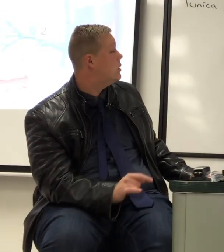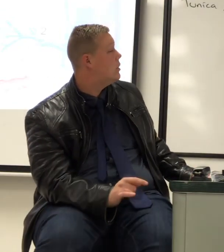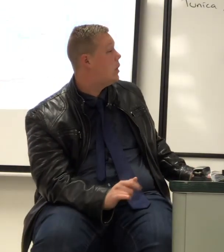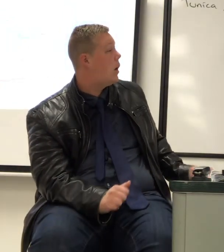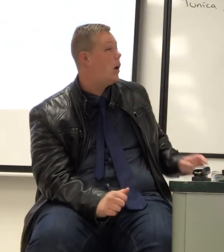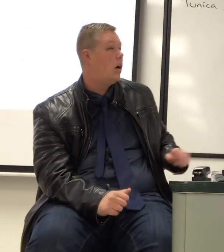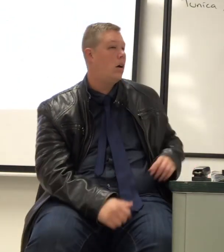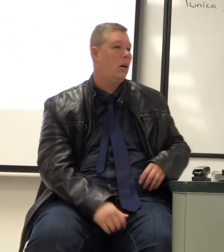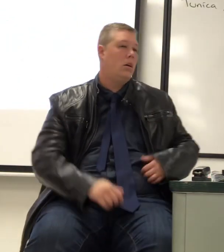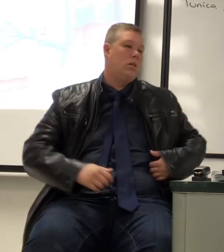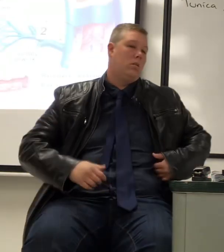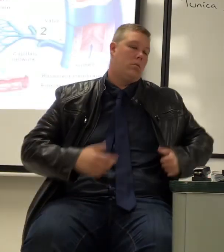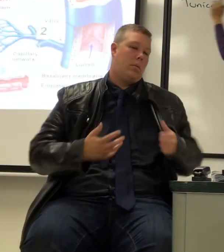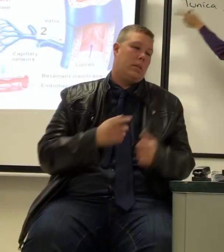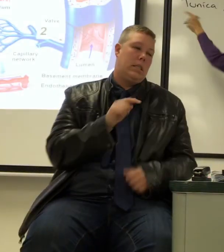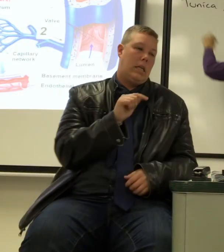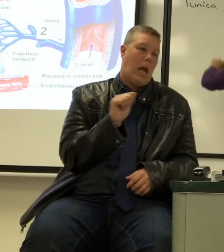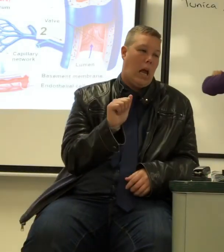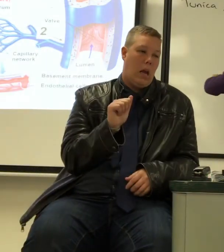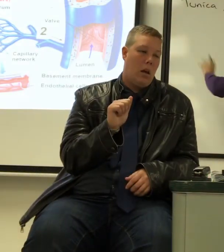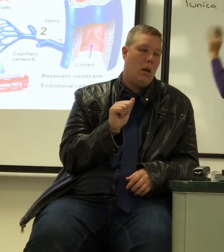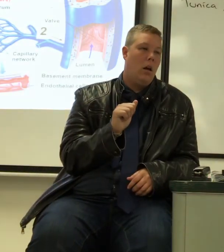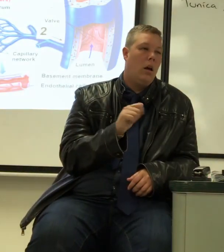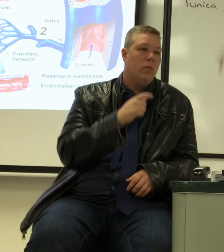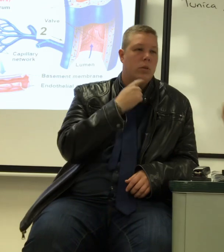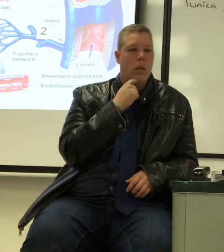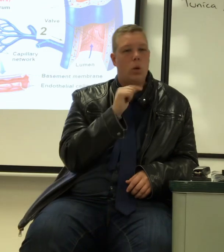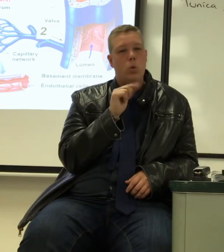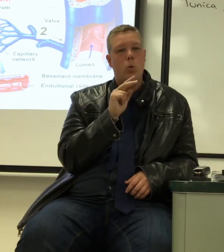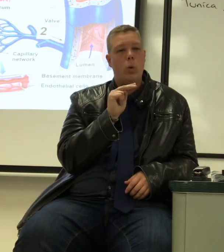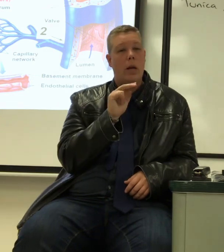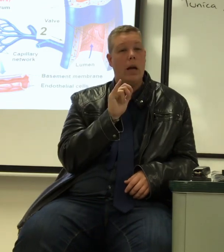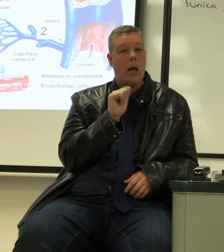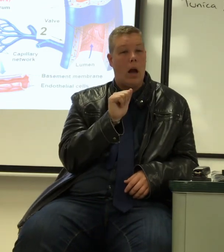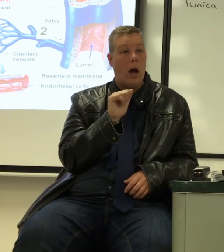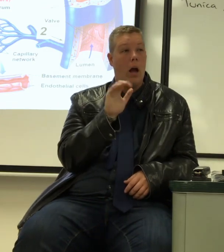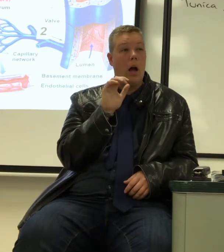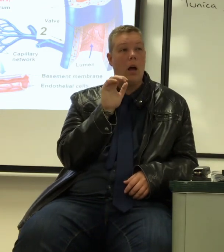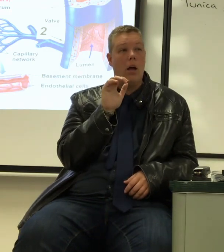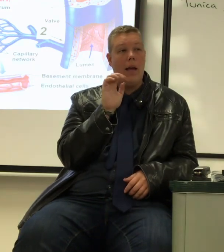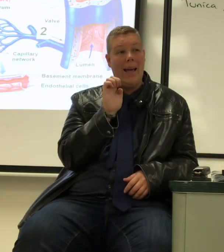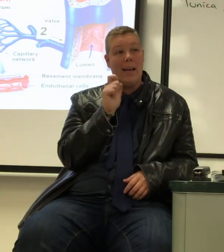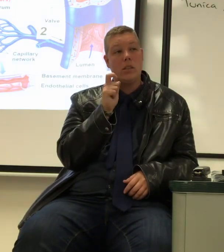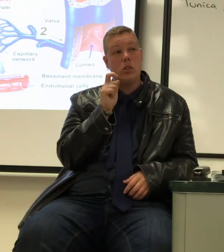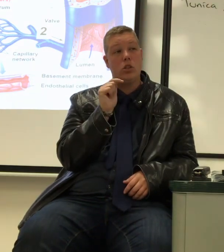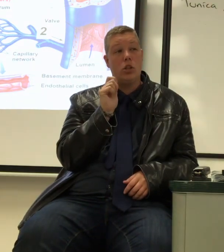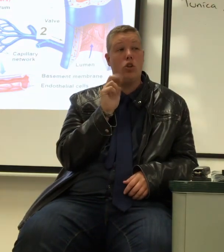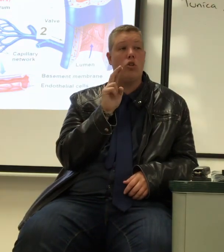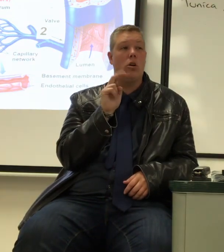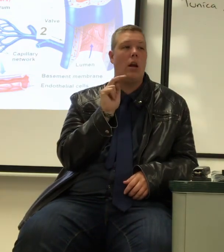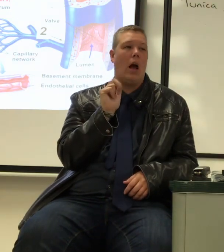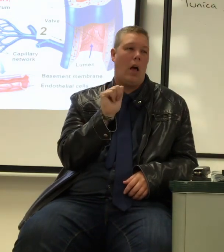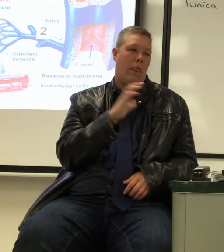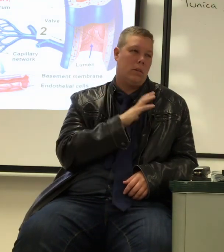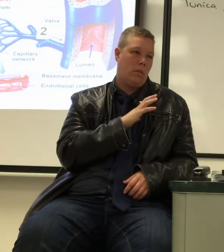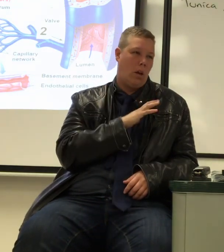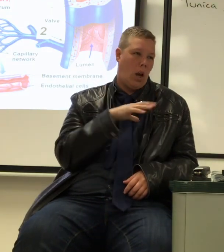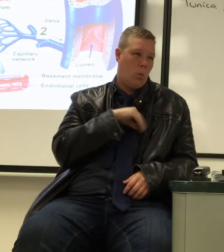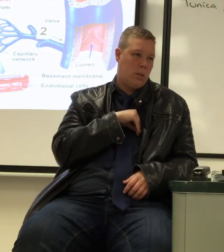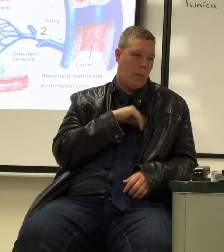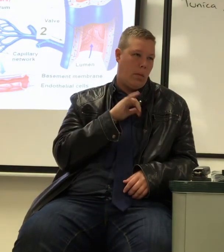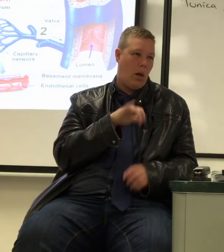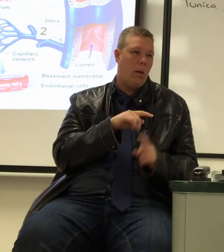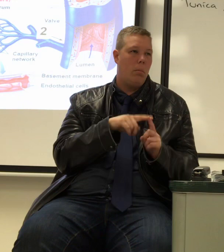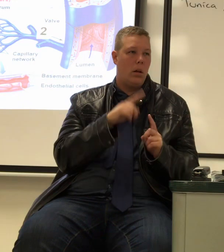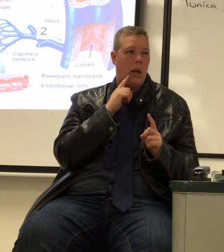So TA for short. If you want to go with Tunica Externa, go ahead. That's totally acceptable. This is your outer coat. It provides a